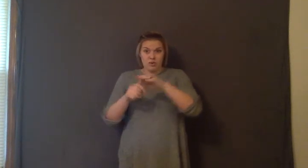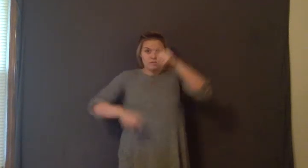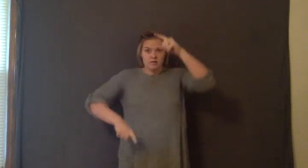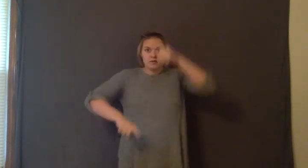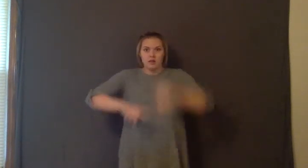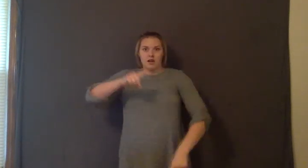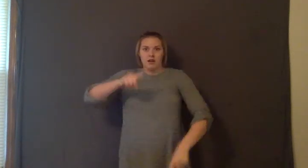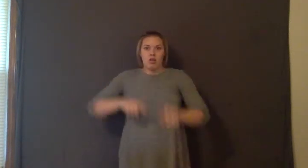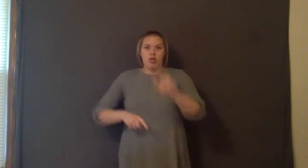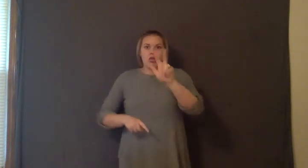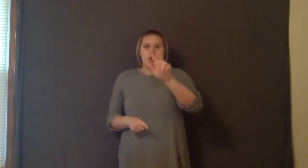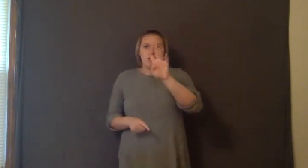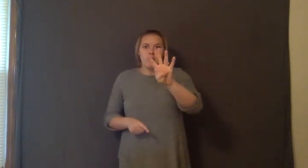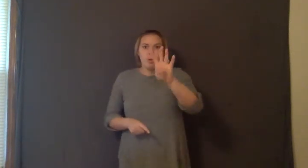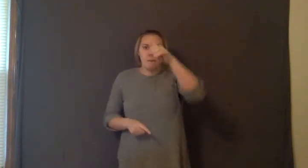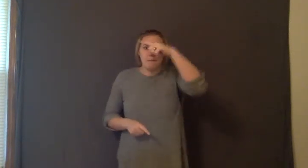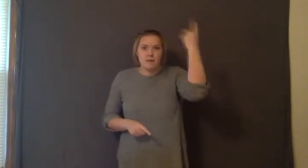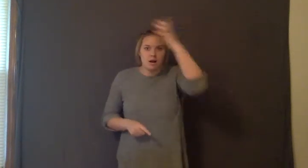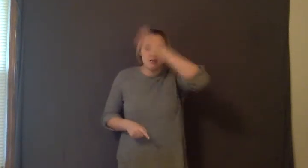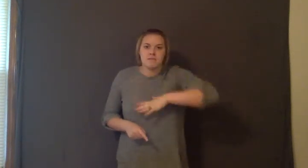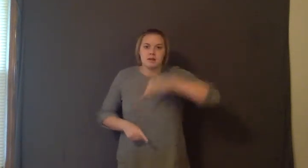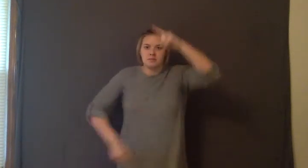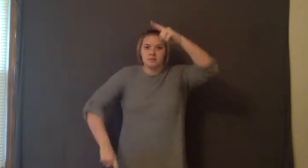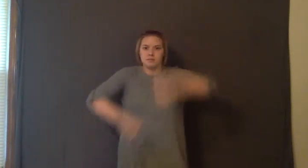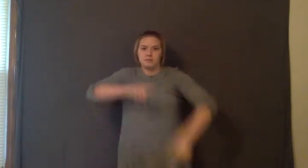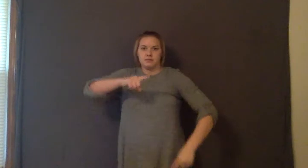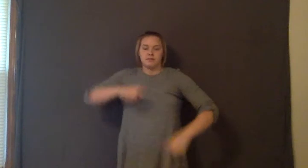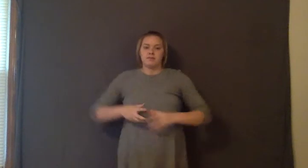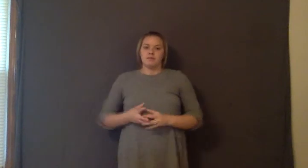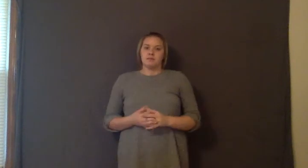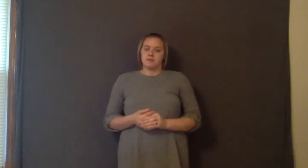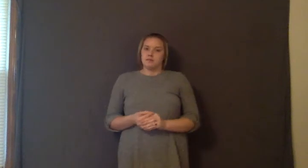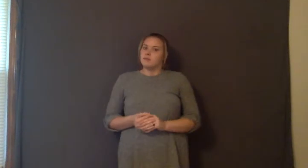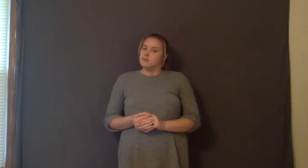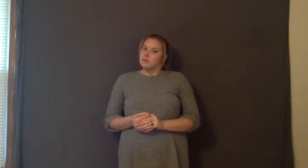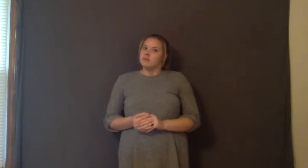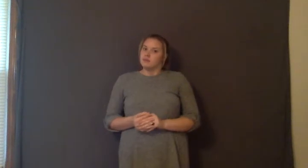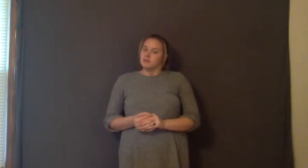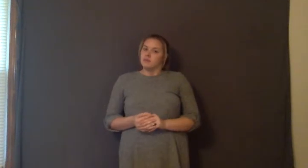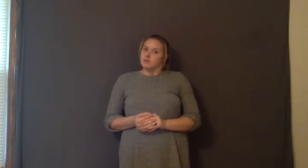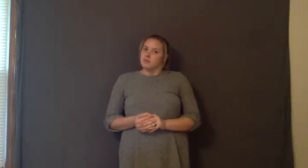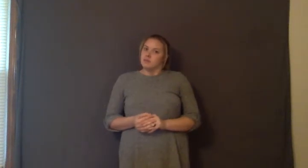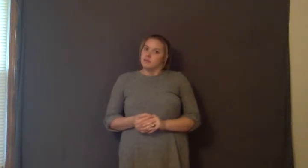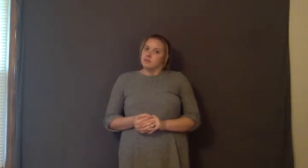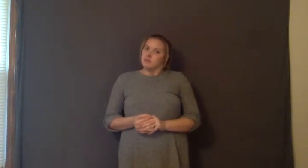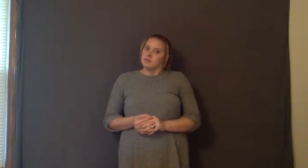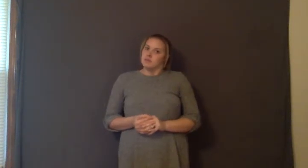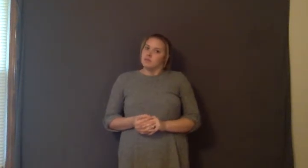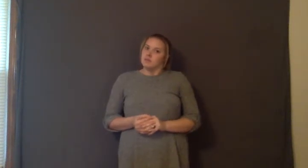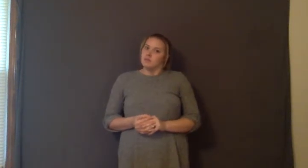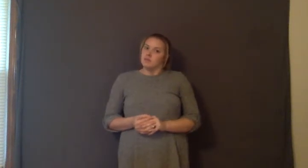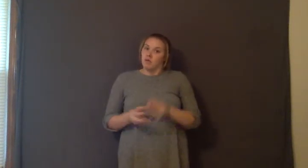another 10 years, the level of disenfranchisement will be as high as it's been since prior to the passage of the Voting Rights Act, and there is this